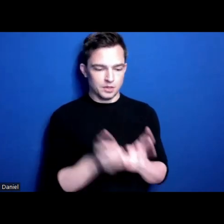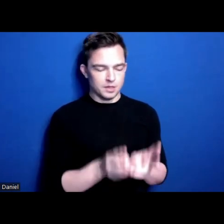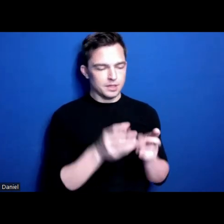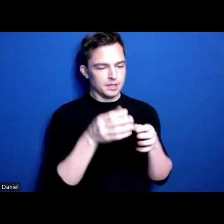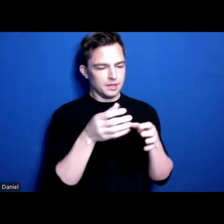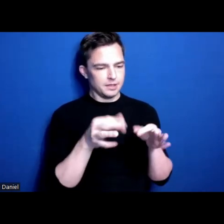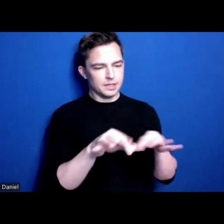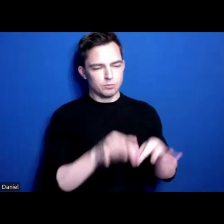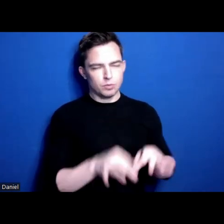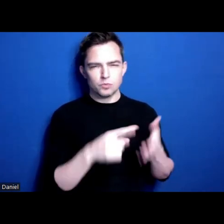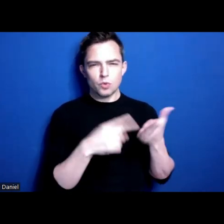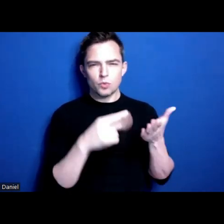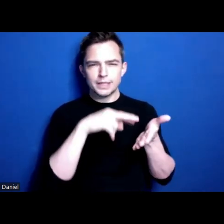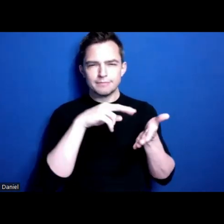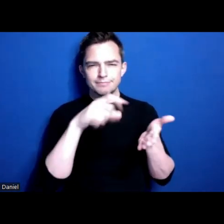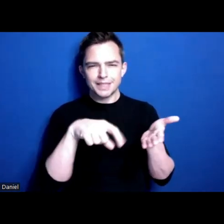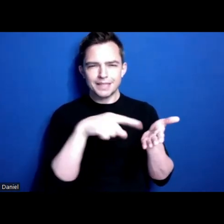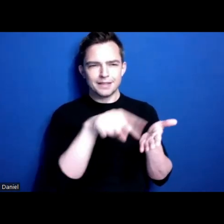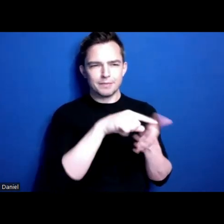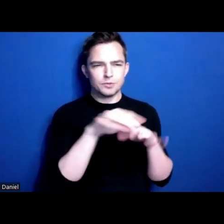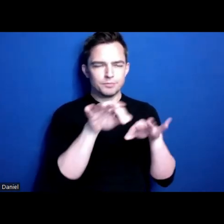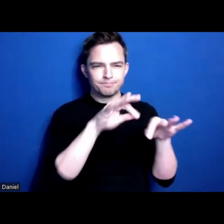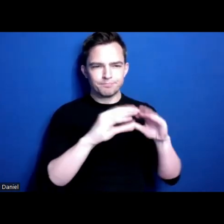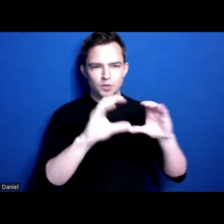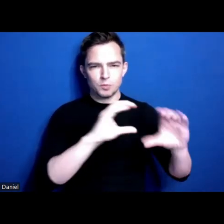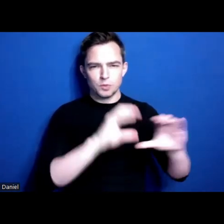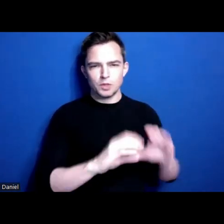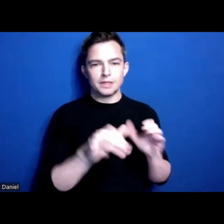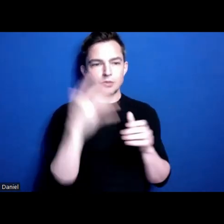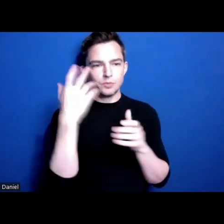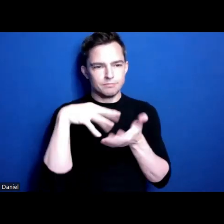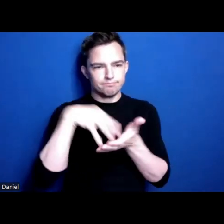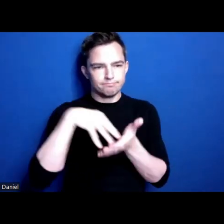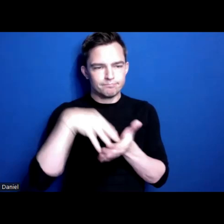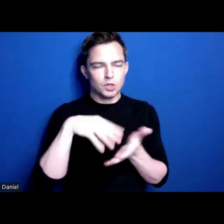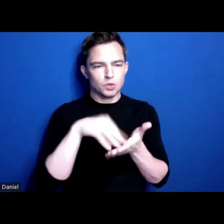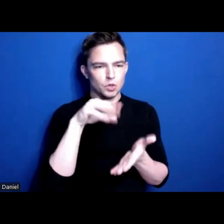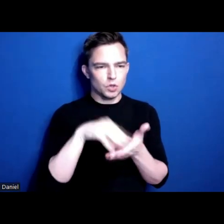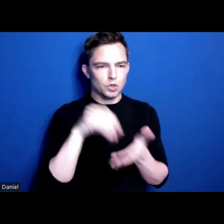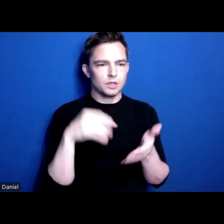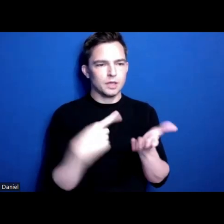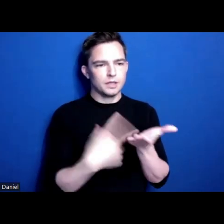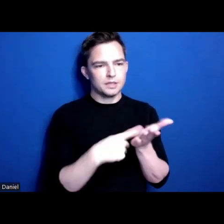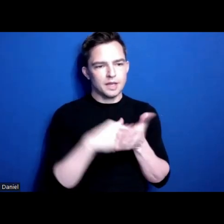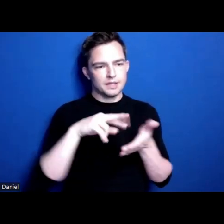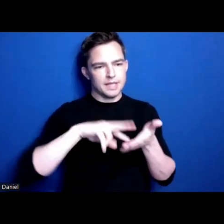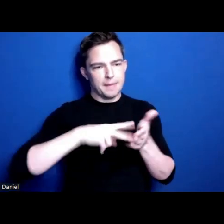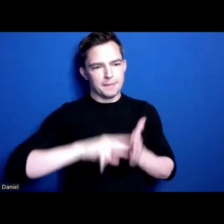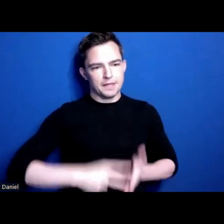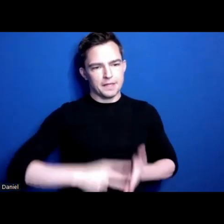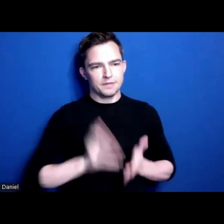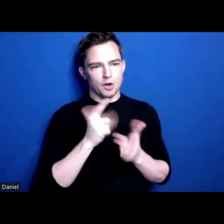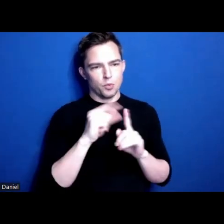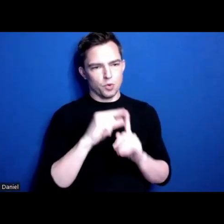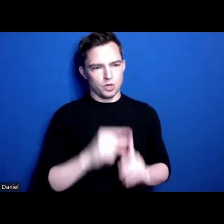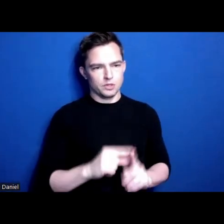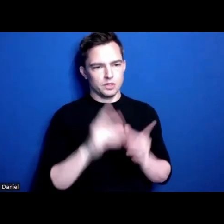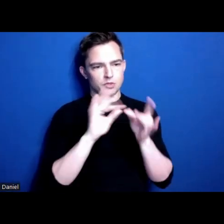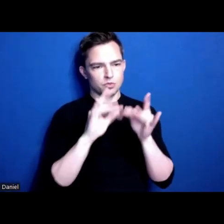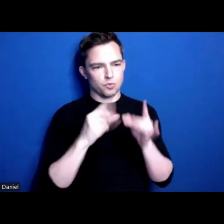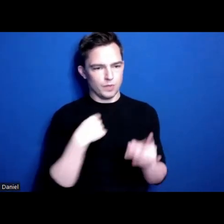to, this is why we need to study and learn and discuss the implications of our words and the stories we